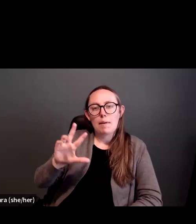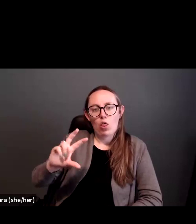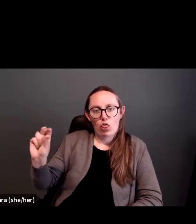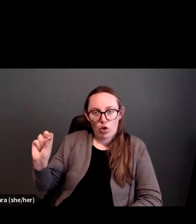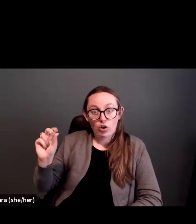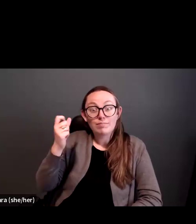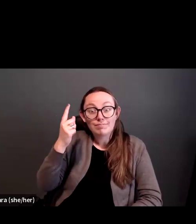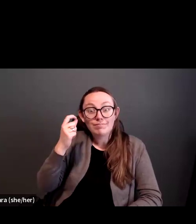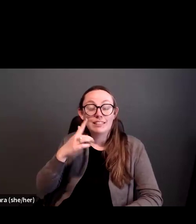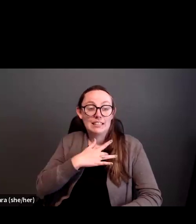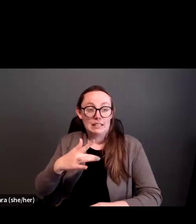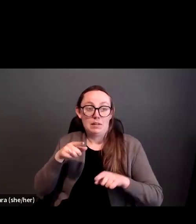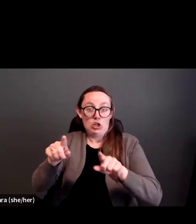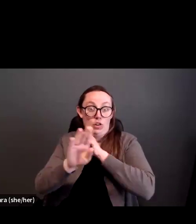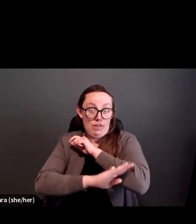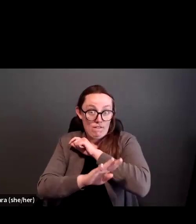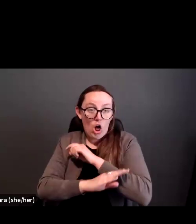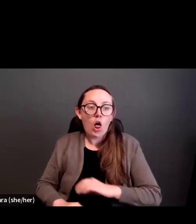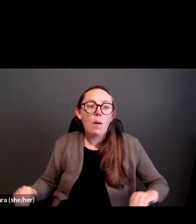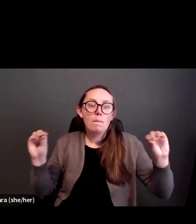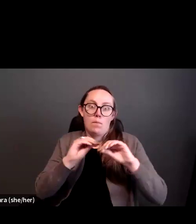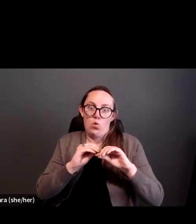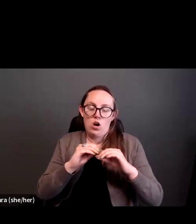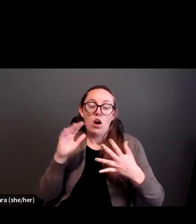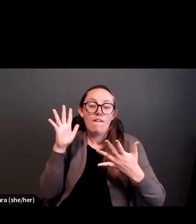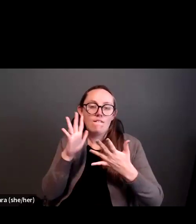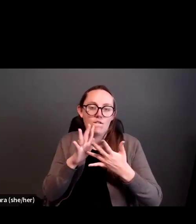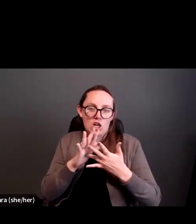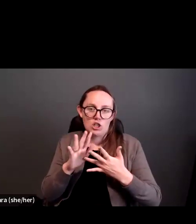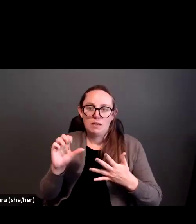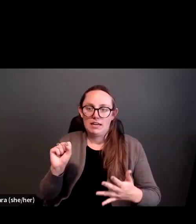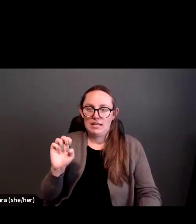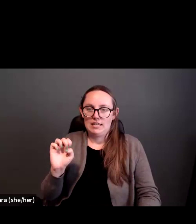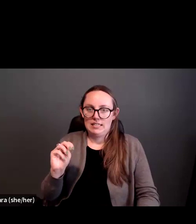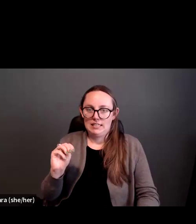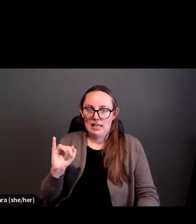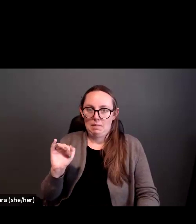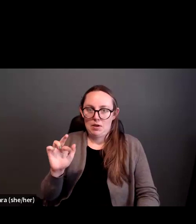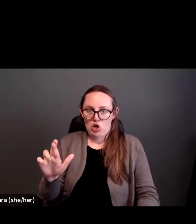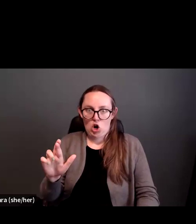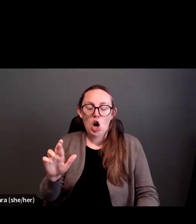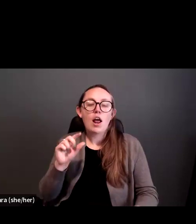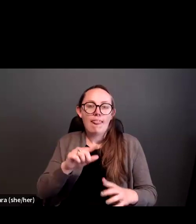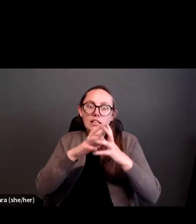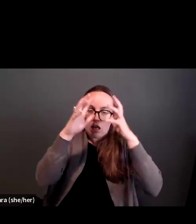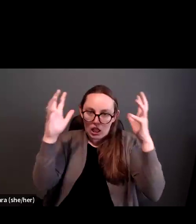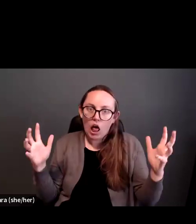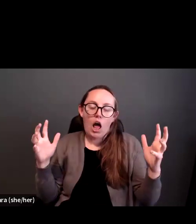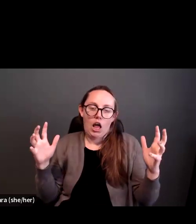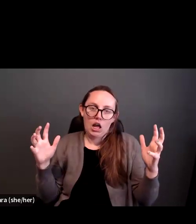more because we do our freshman seminars in the fall, and a lot more of those kind of want some of that input.